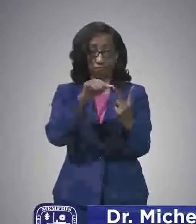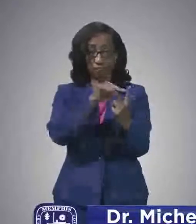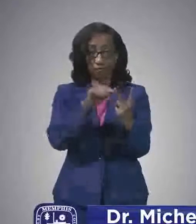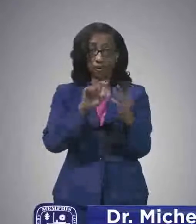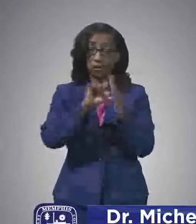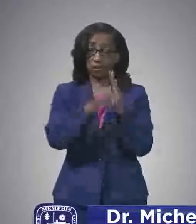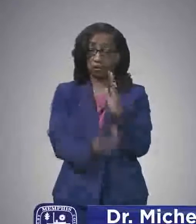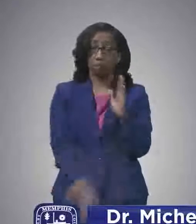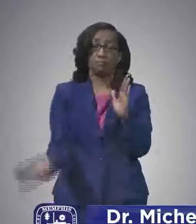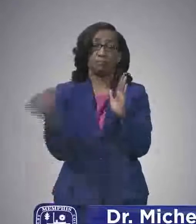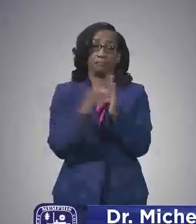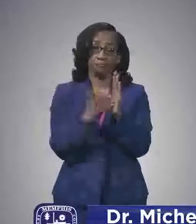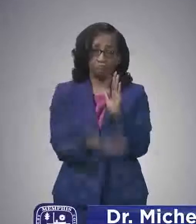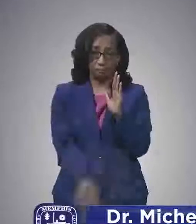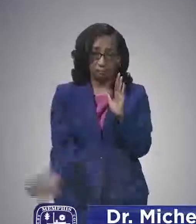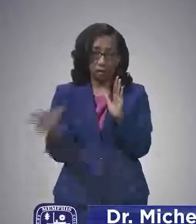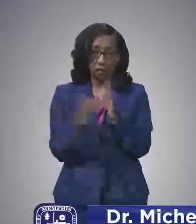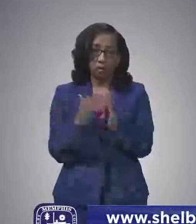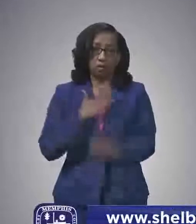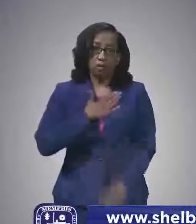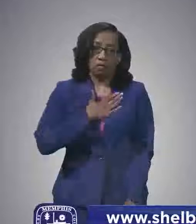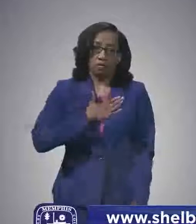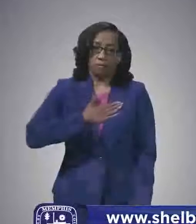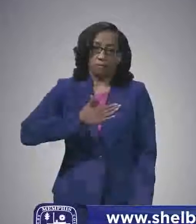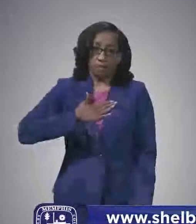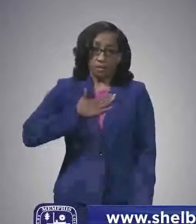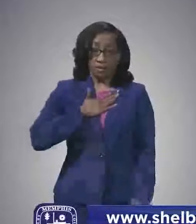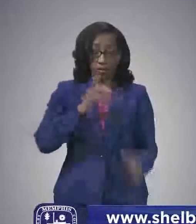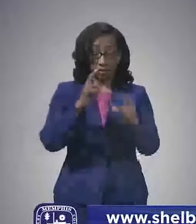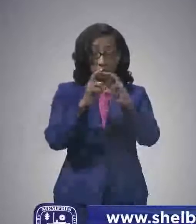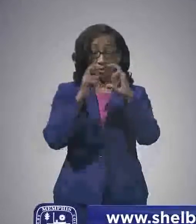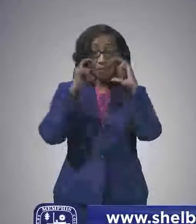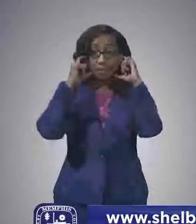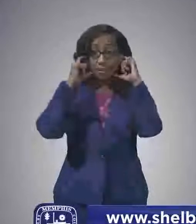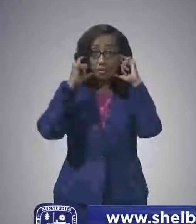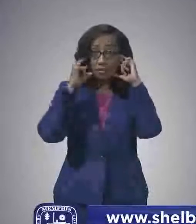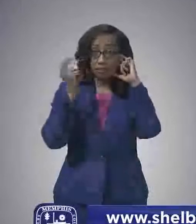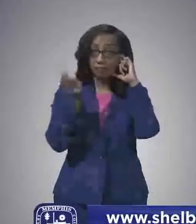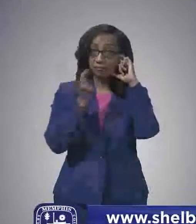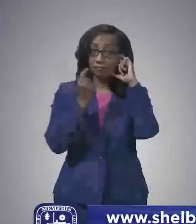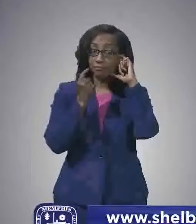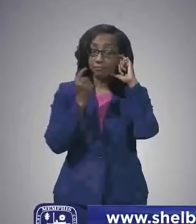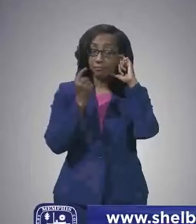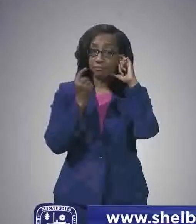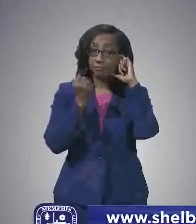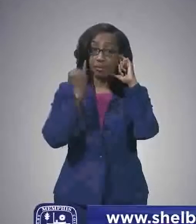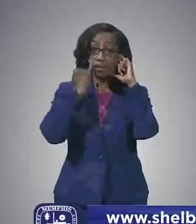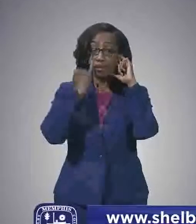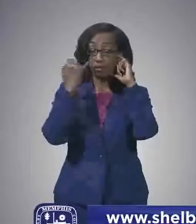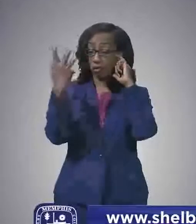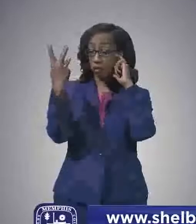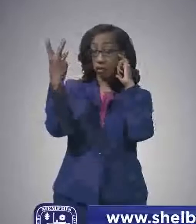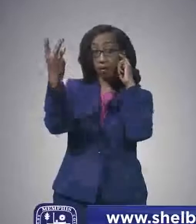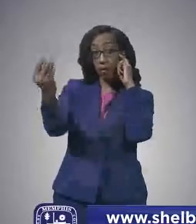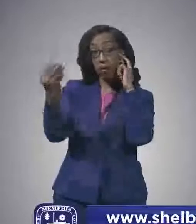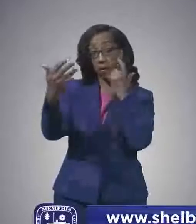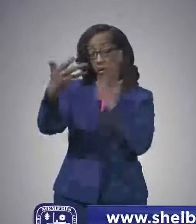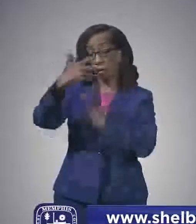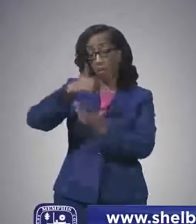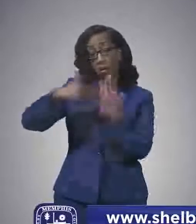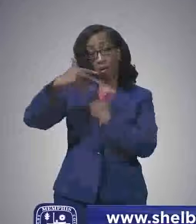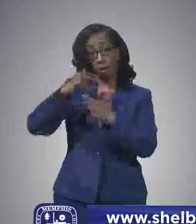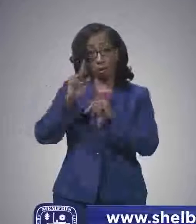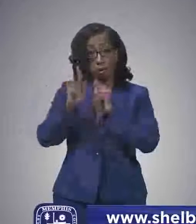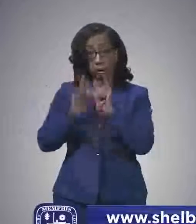again: please wear your masks when you know you are going to be out in public, when